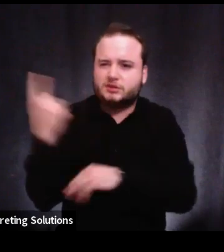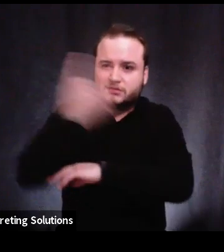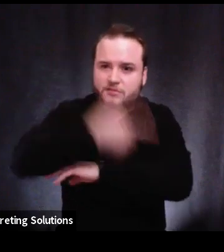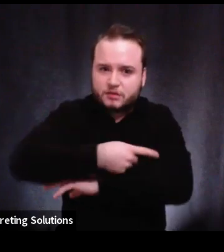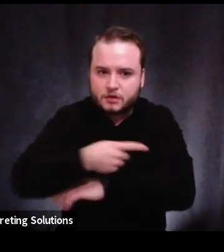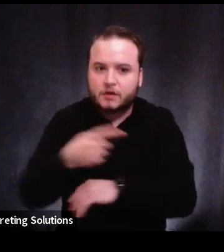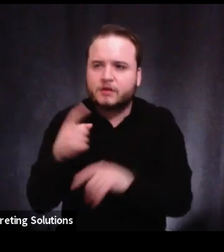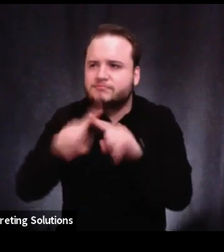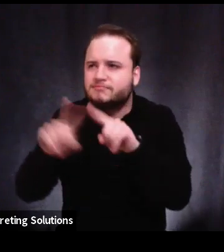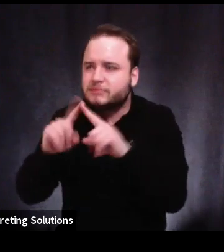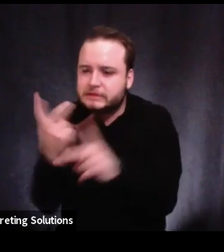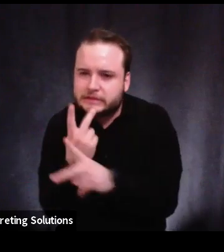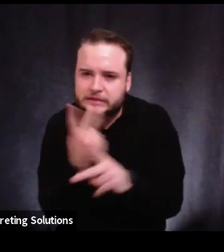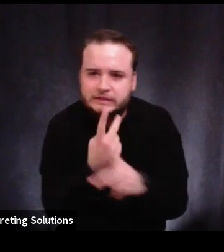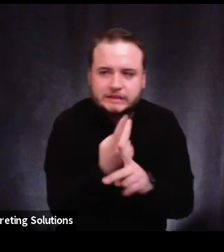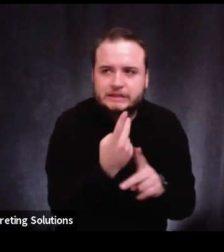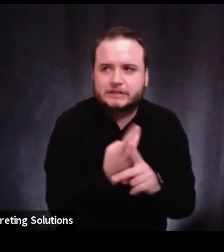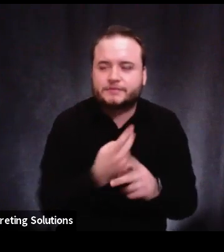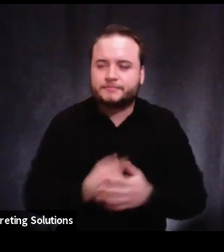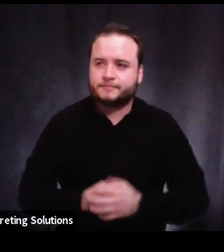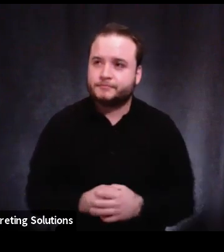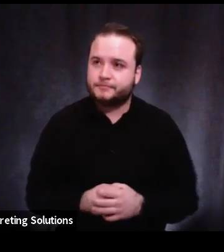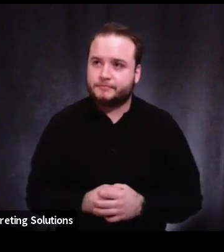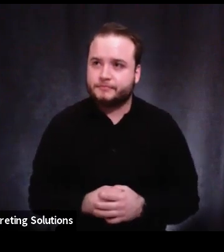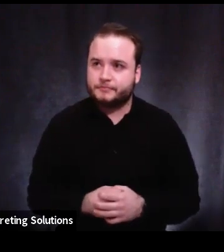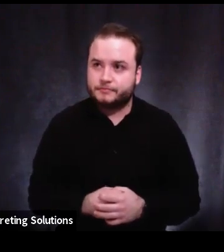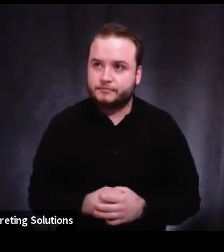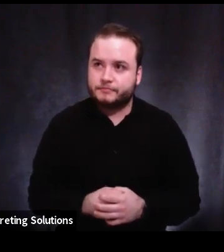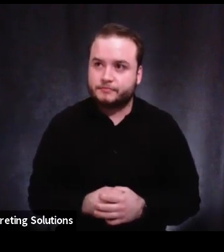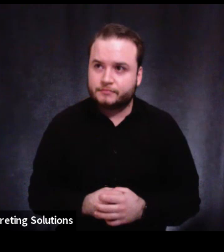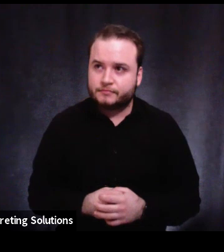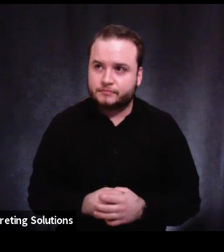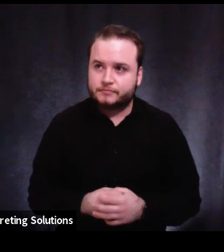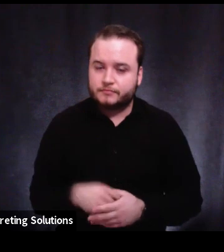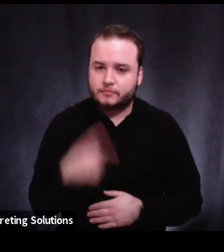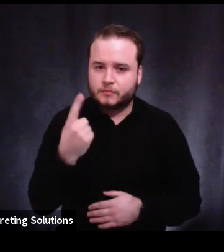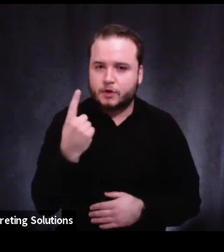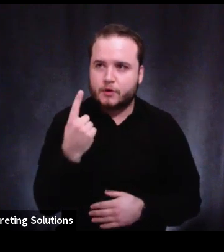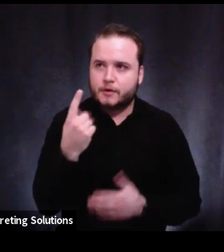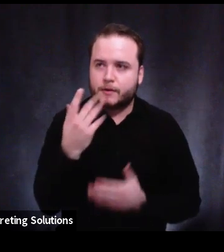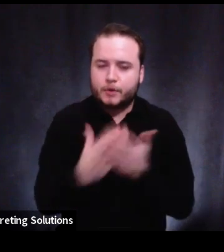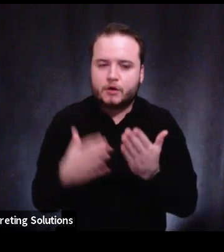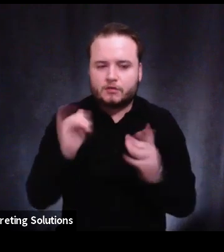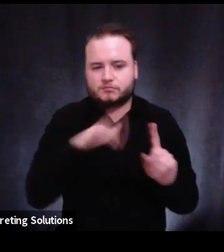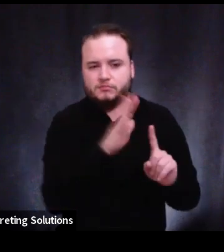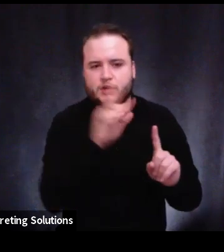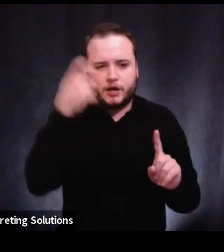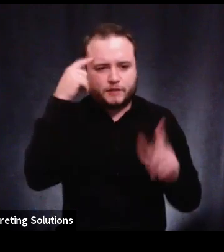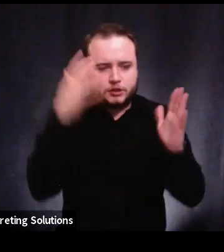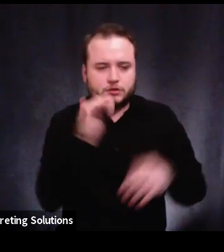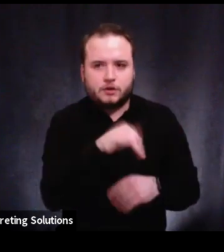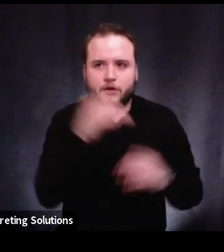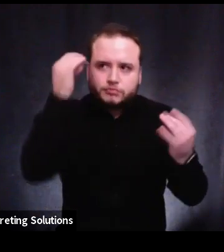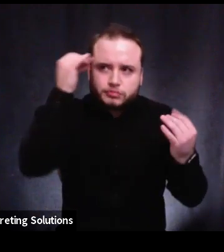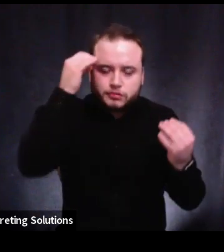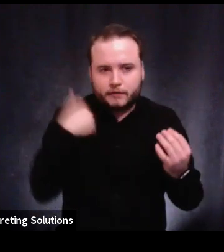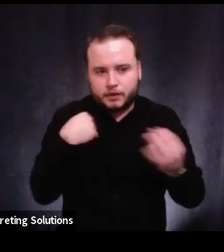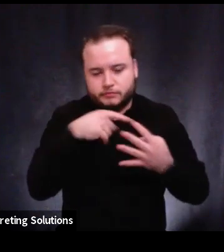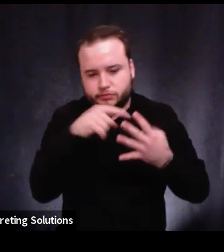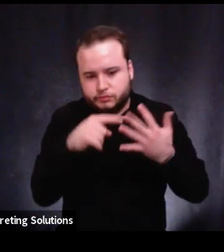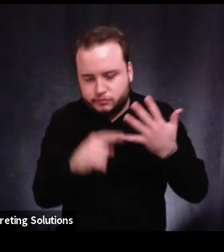one element that the governor would have considered, but we were not designing